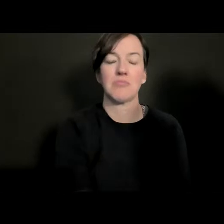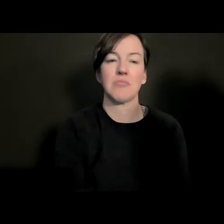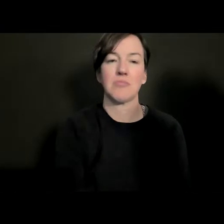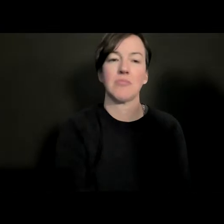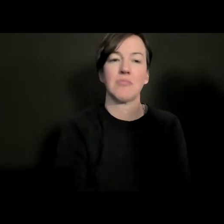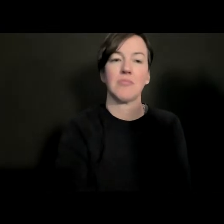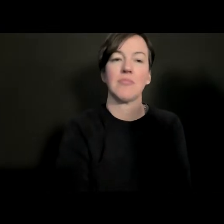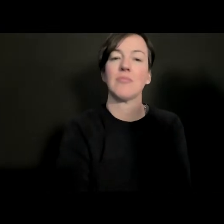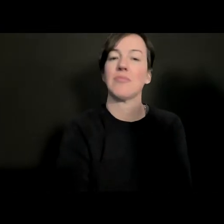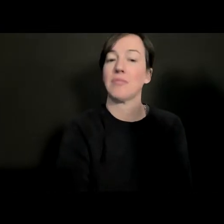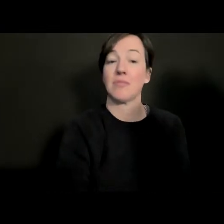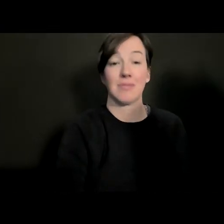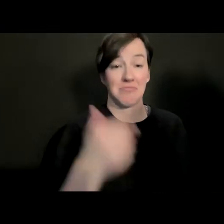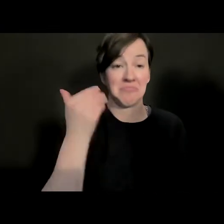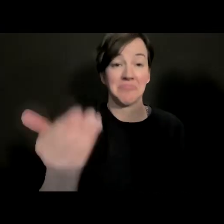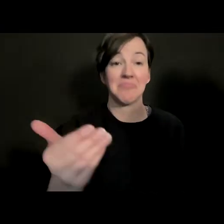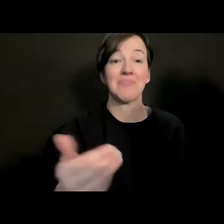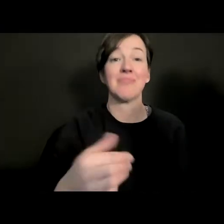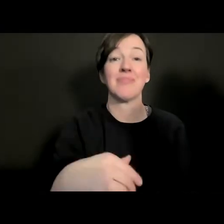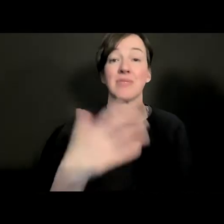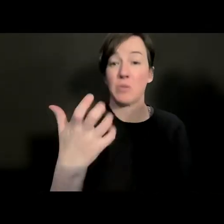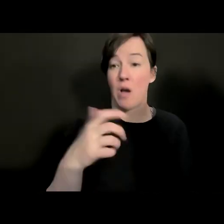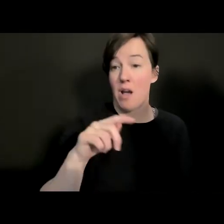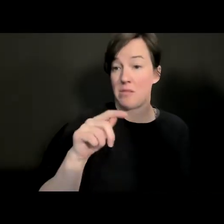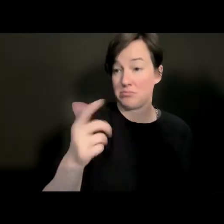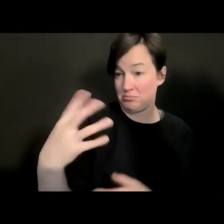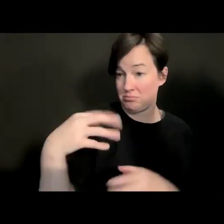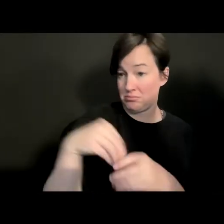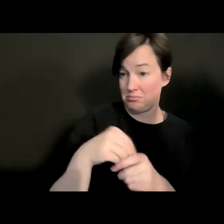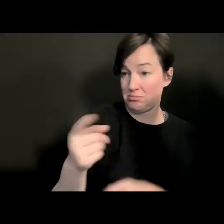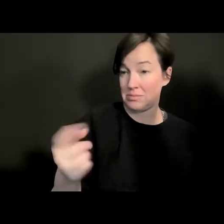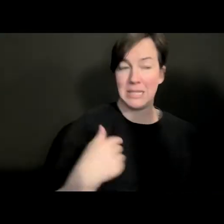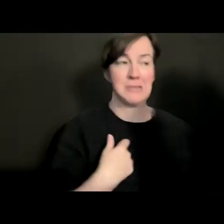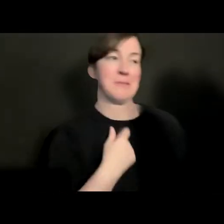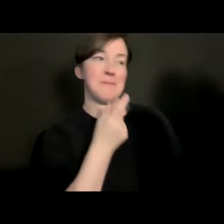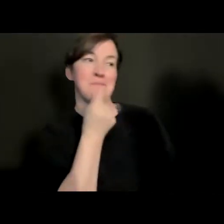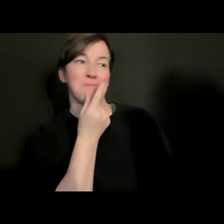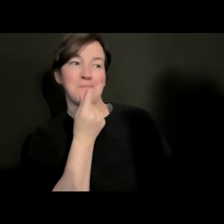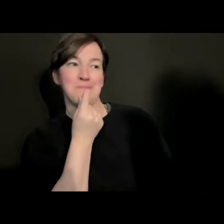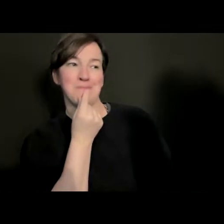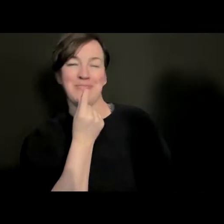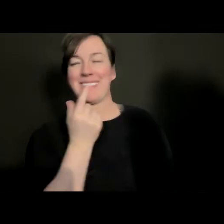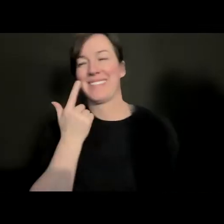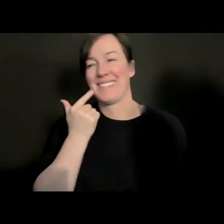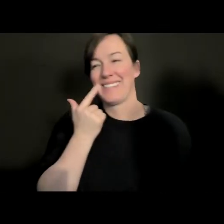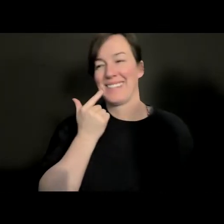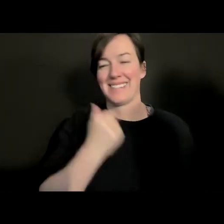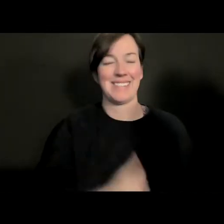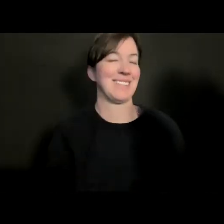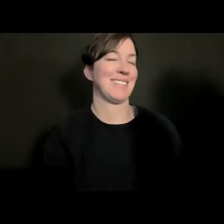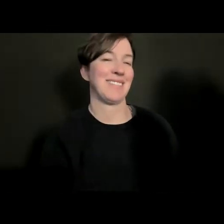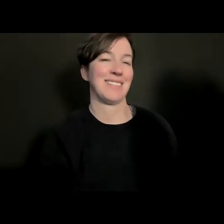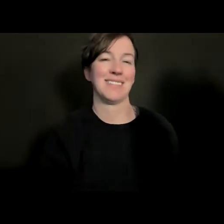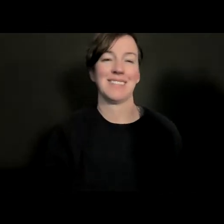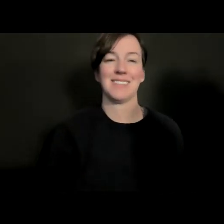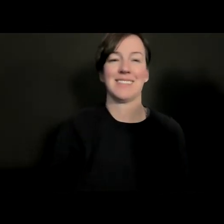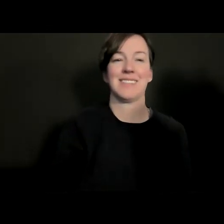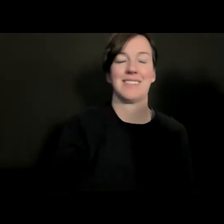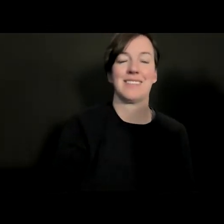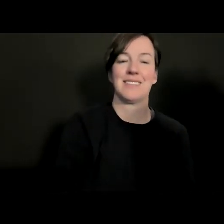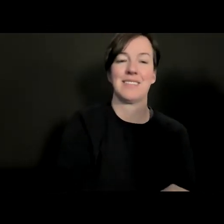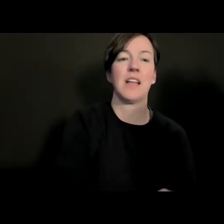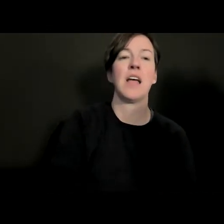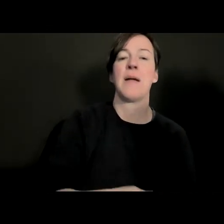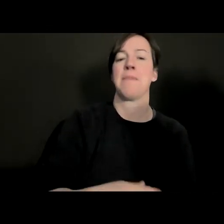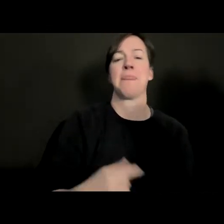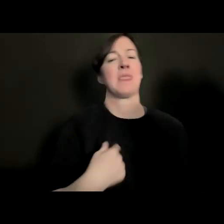No, keep going. You want to step in this too? Ooh. He used to read the proclamation. So, I mean,